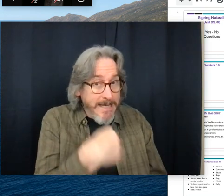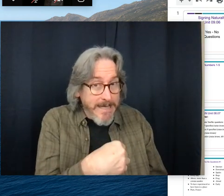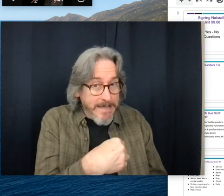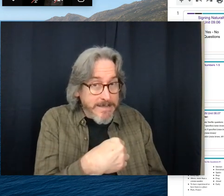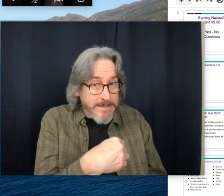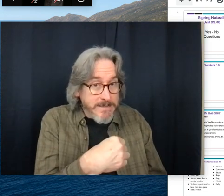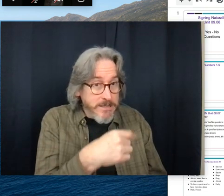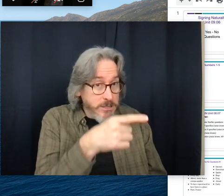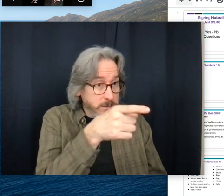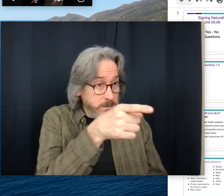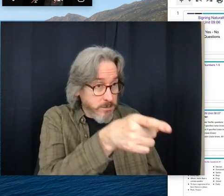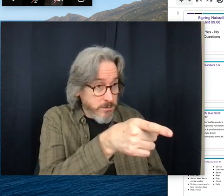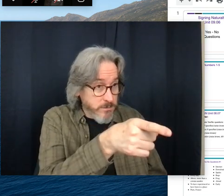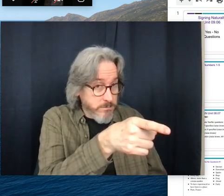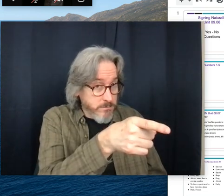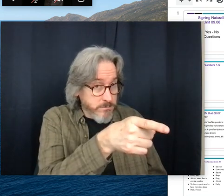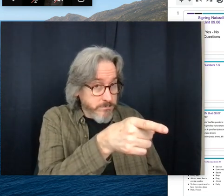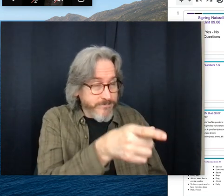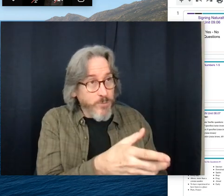eat,